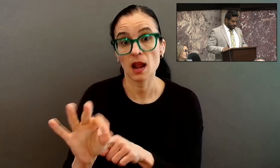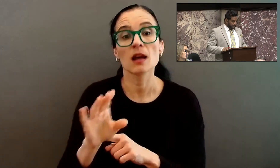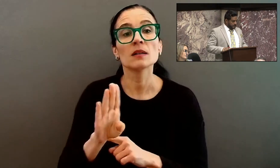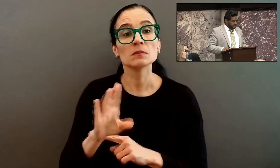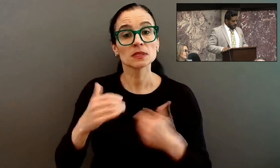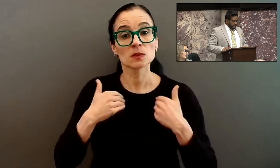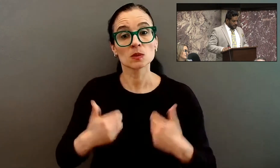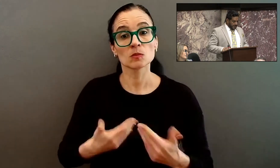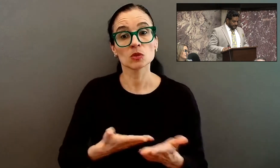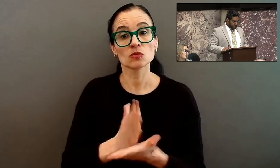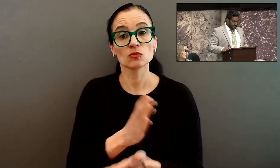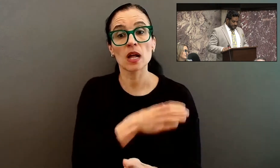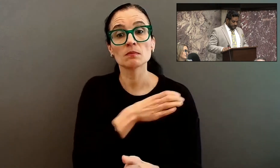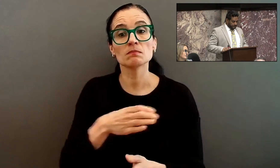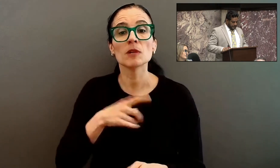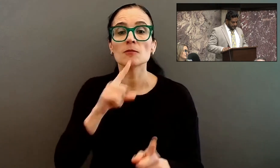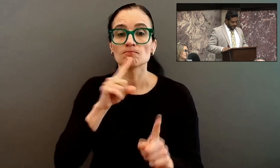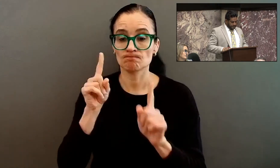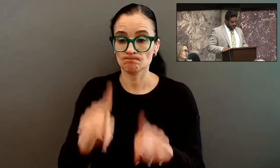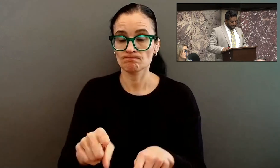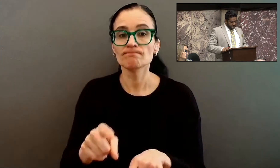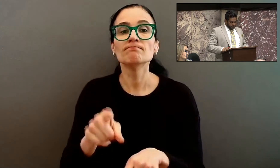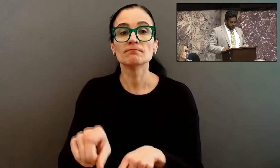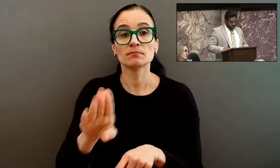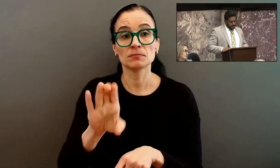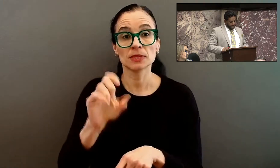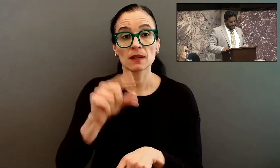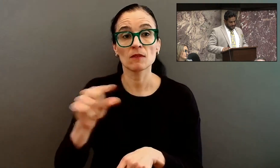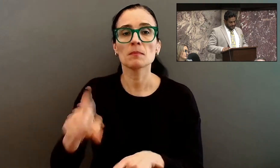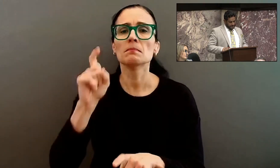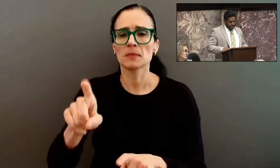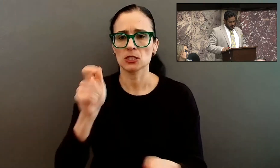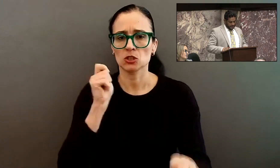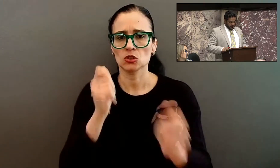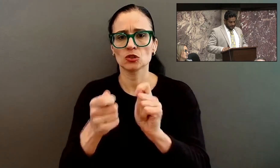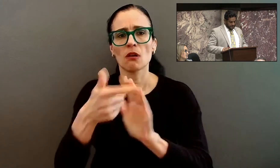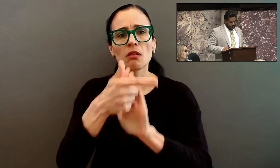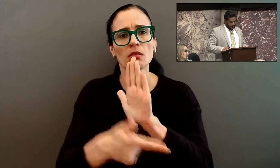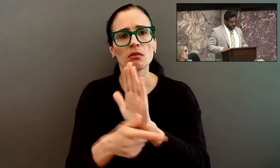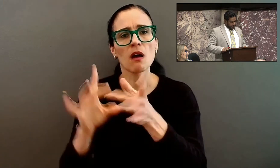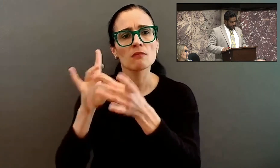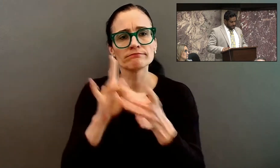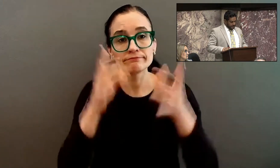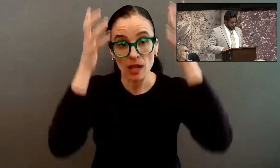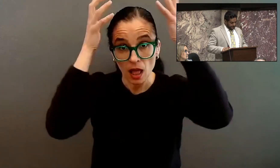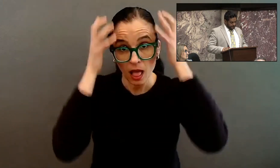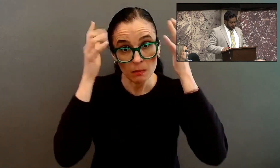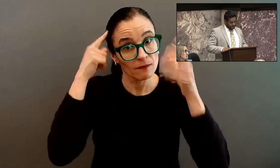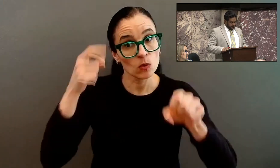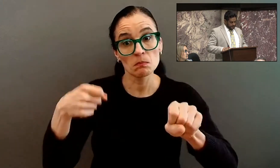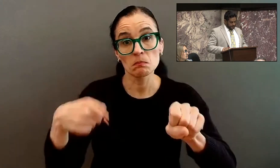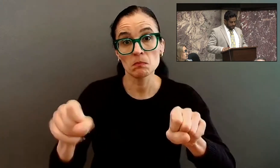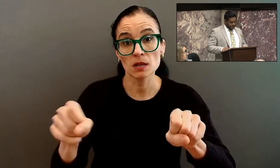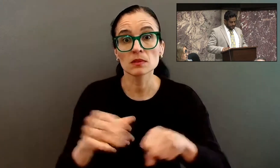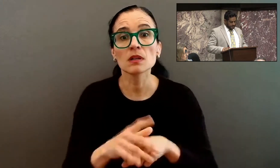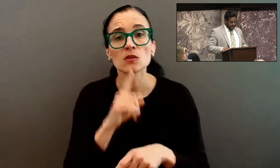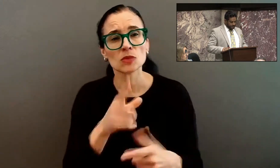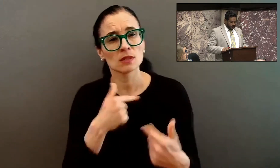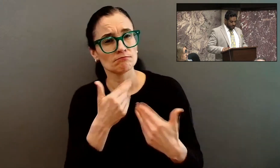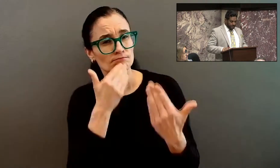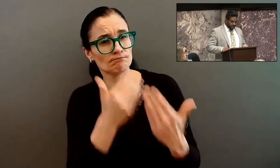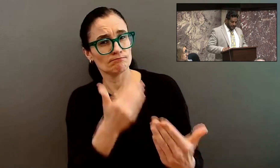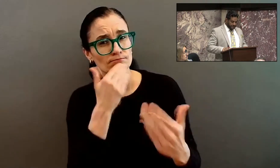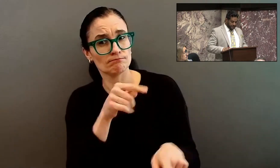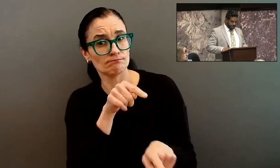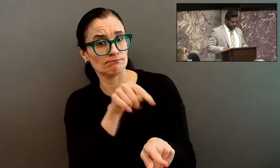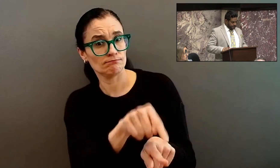law. Thanks to Mr. Avtar Singh Dhillon's dedication and his tireless efforts, Sikhs in BC can